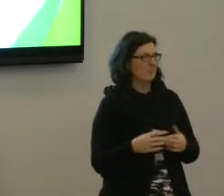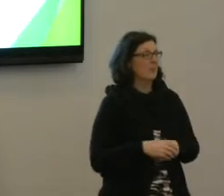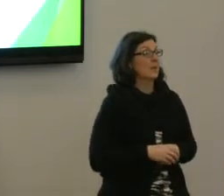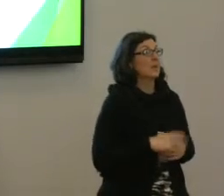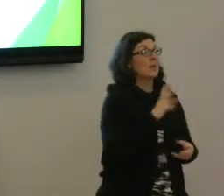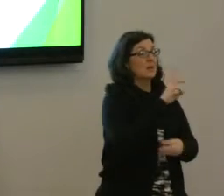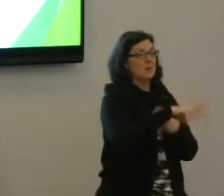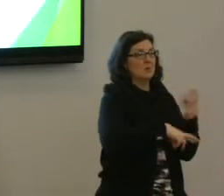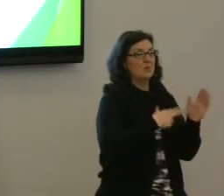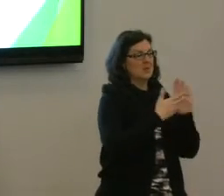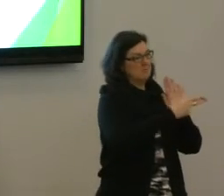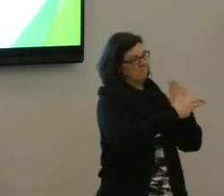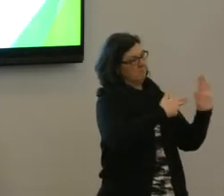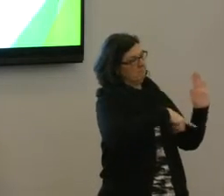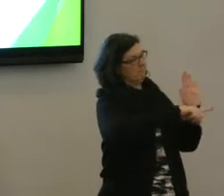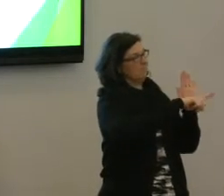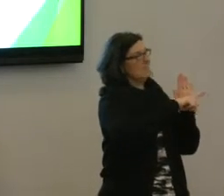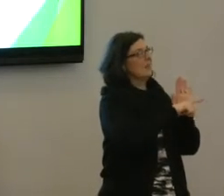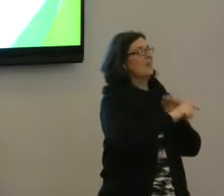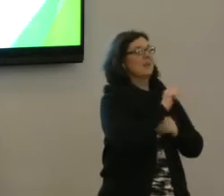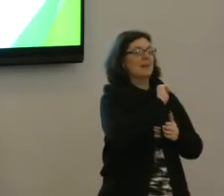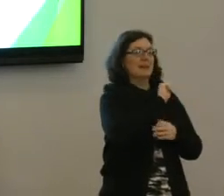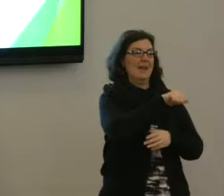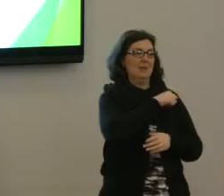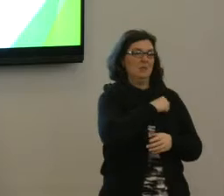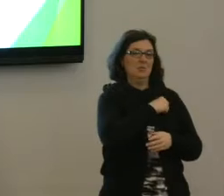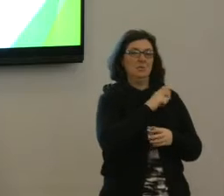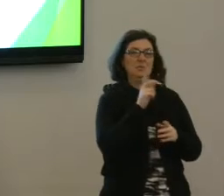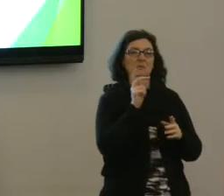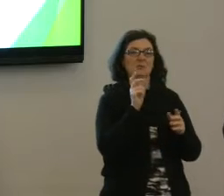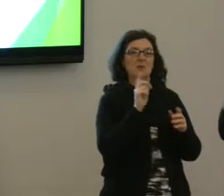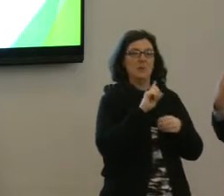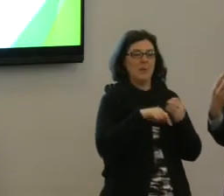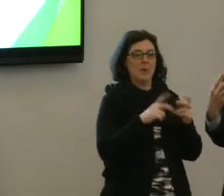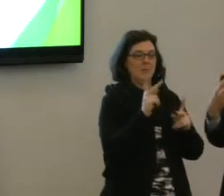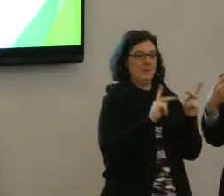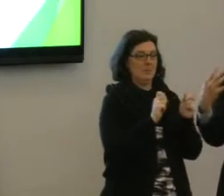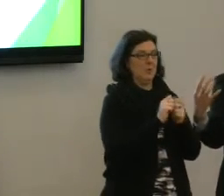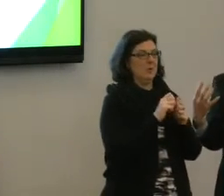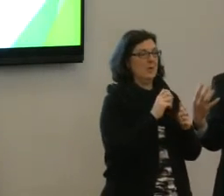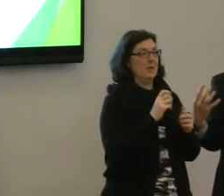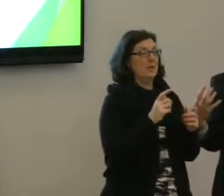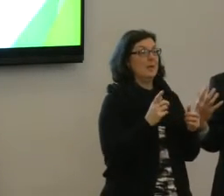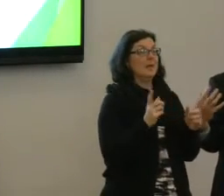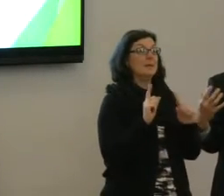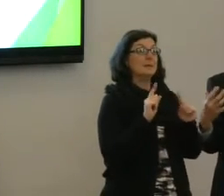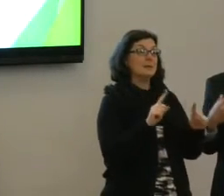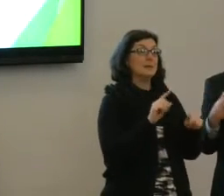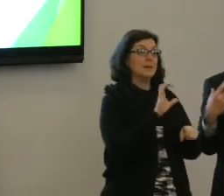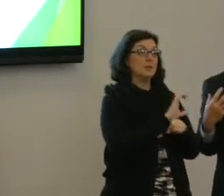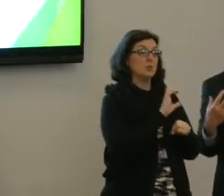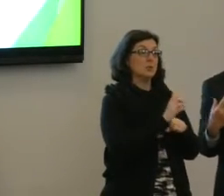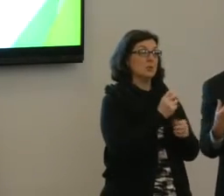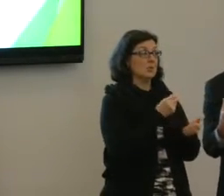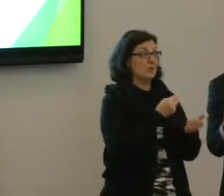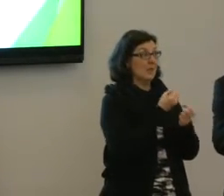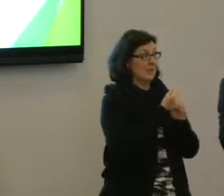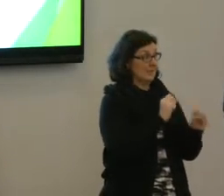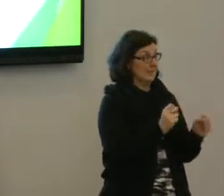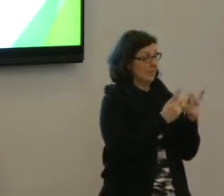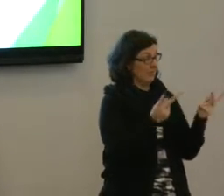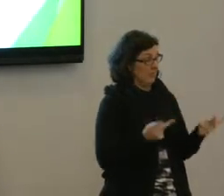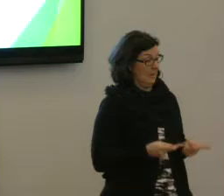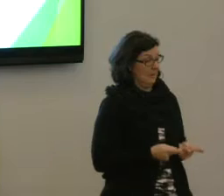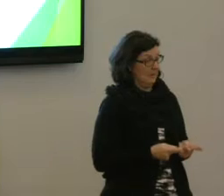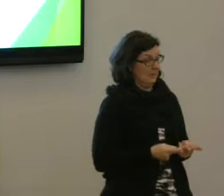and attitudes about people with disabilities, is coming to church a safe place for people? And you'll